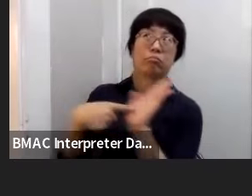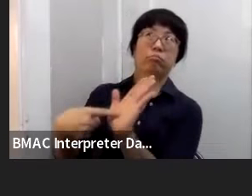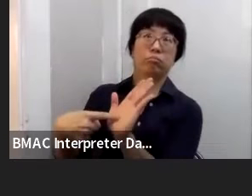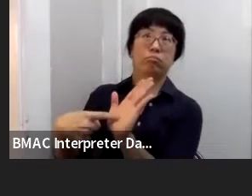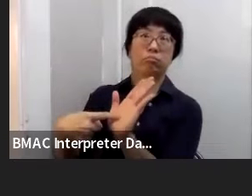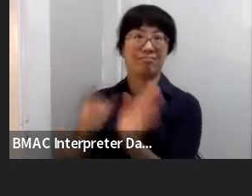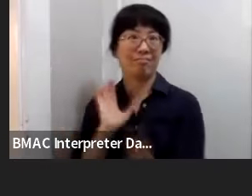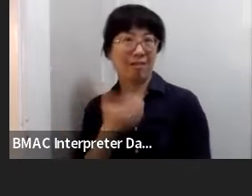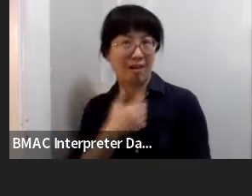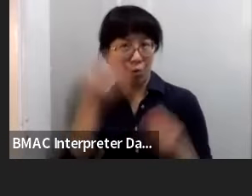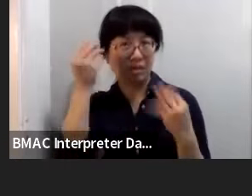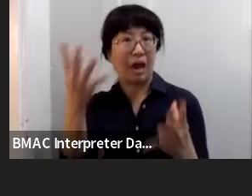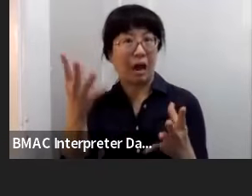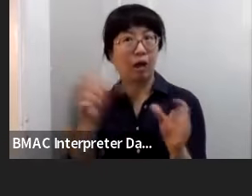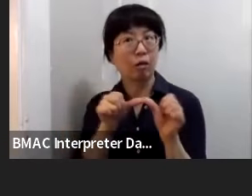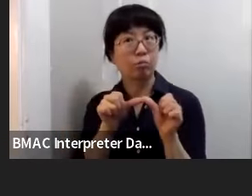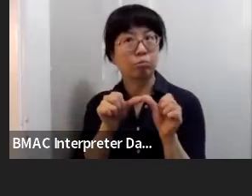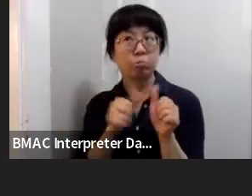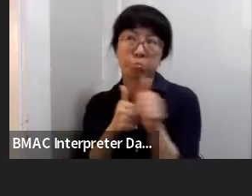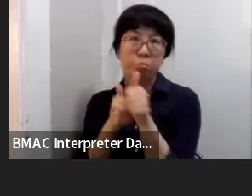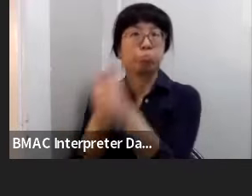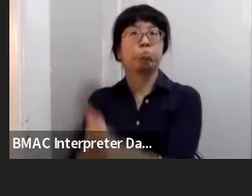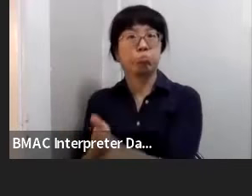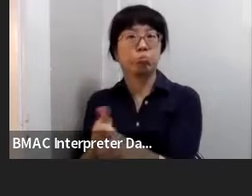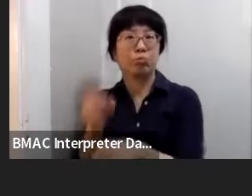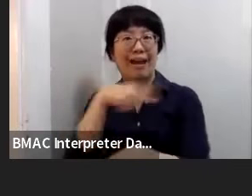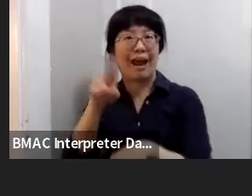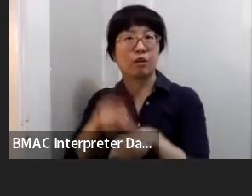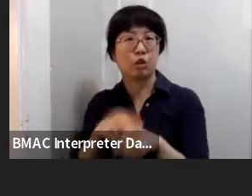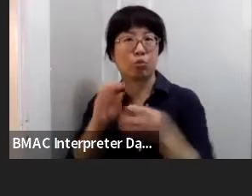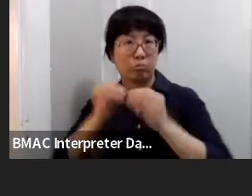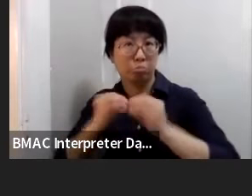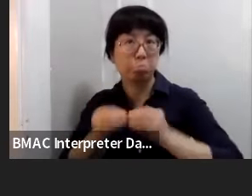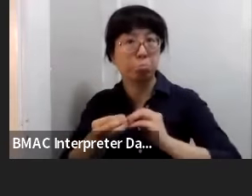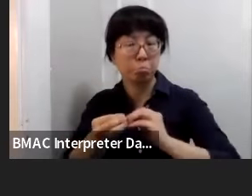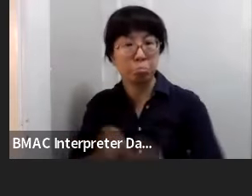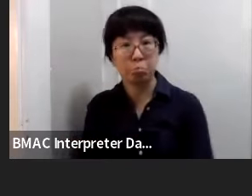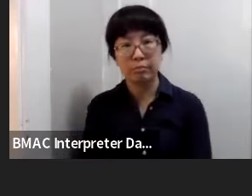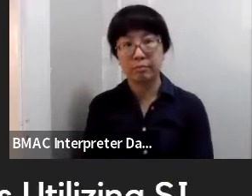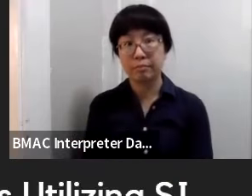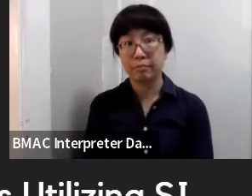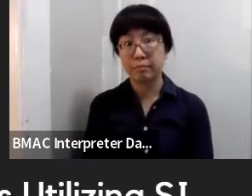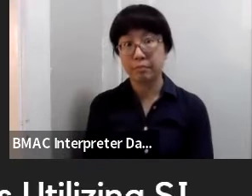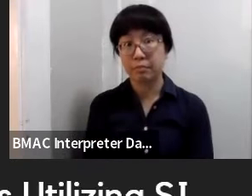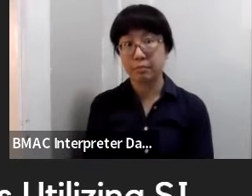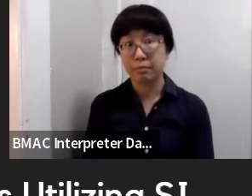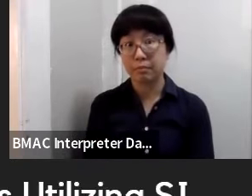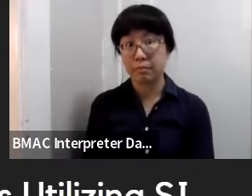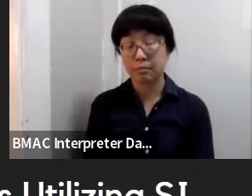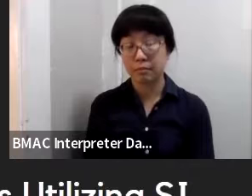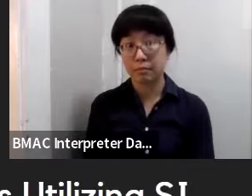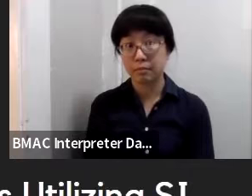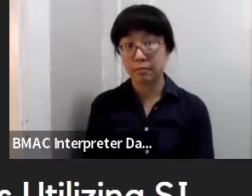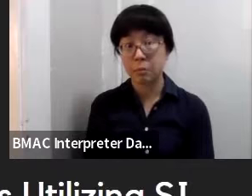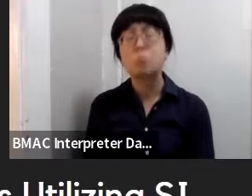our data is consistent with national trends. So first, next slide. First, let's